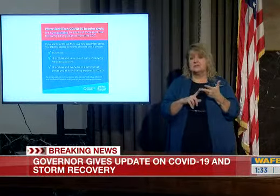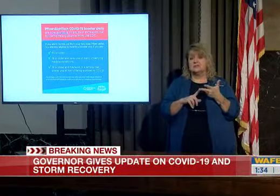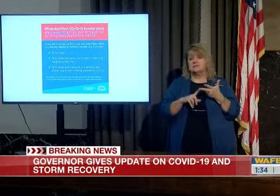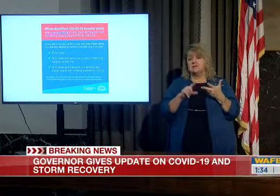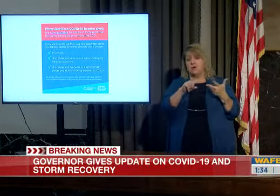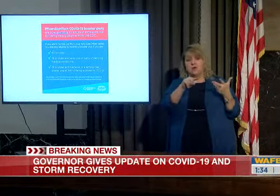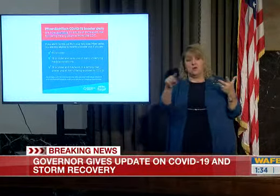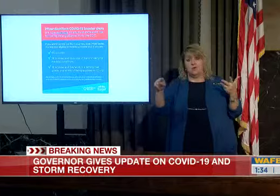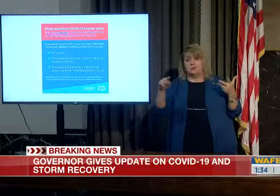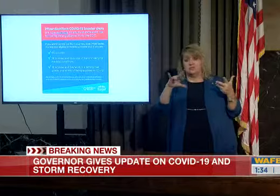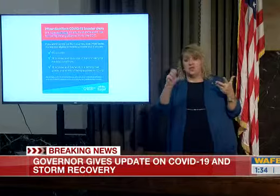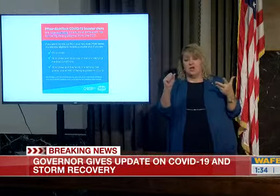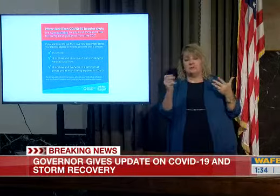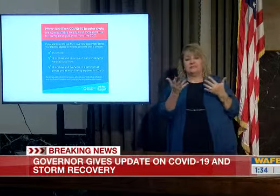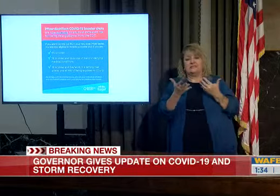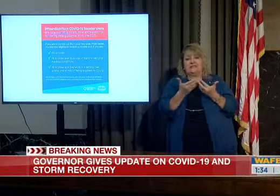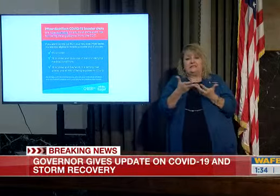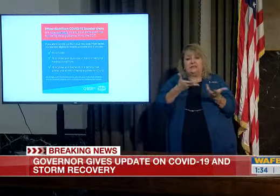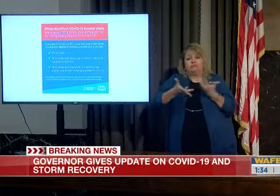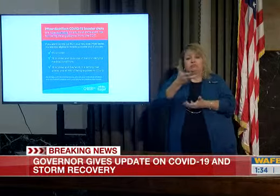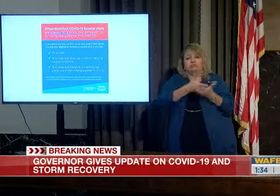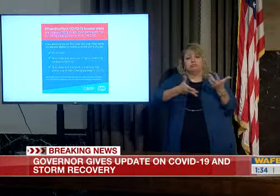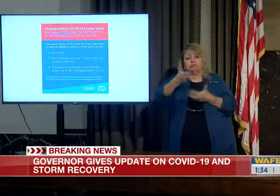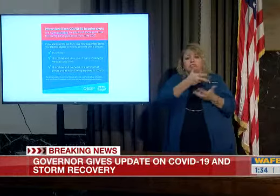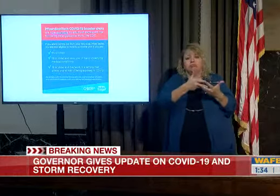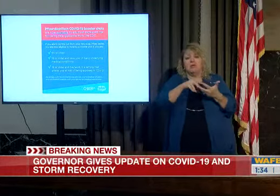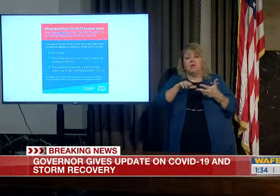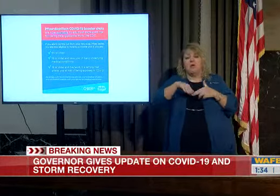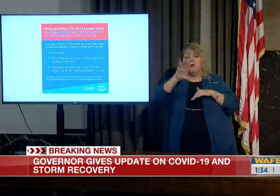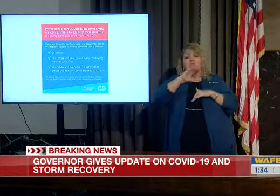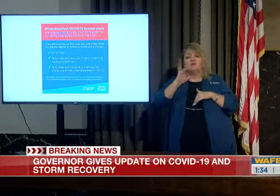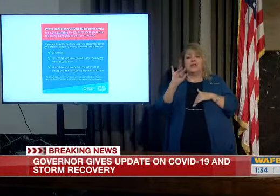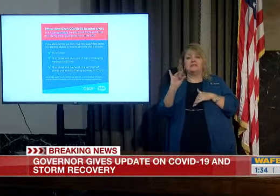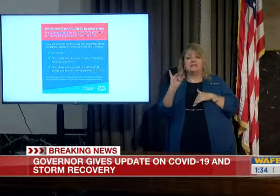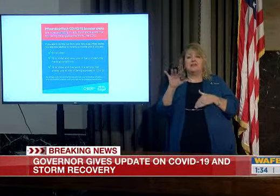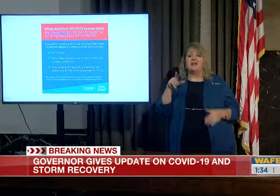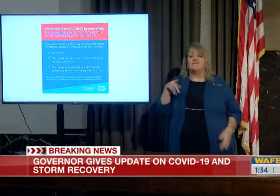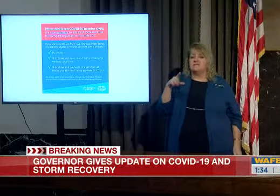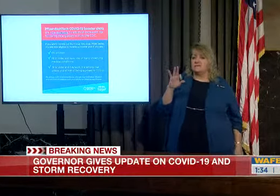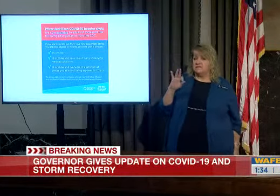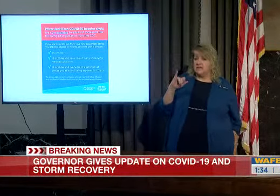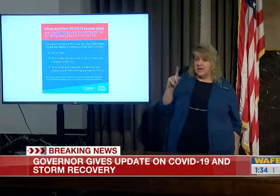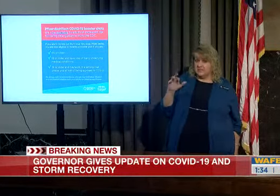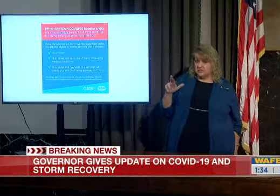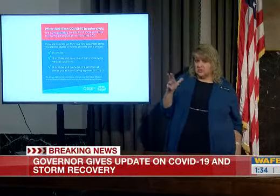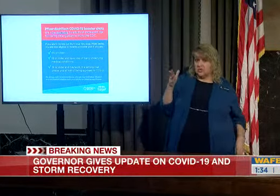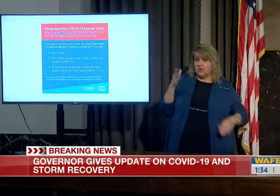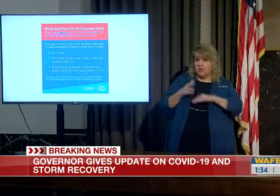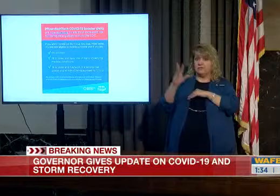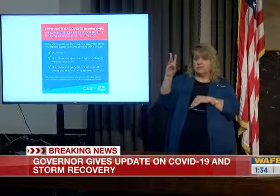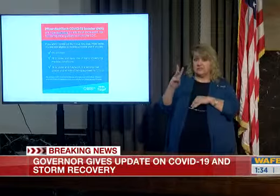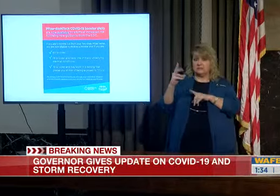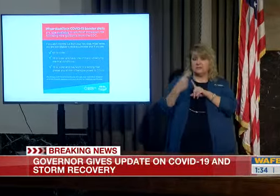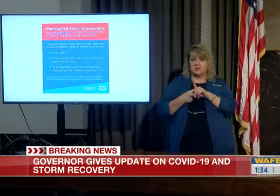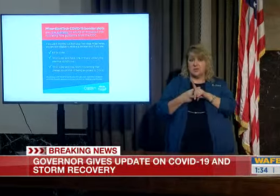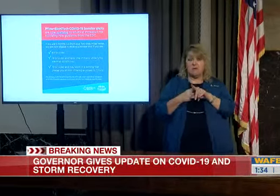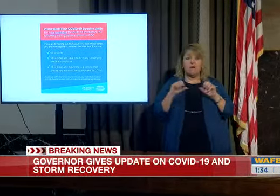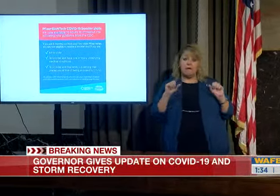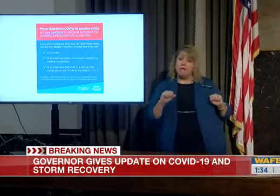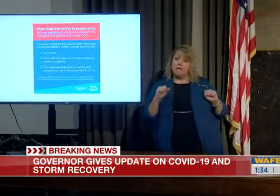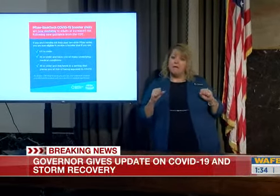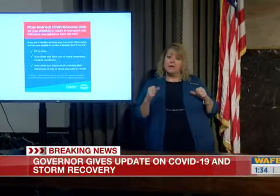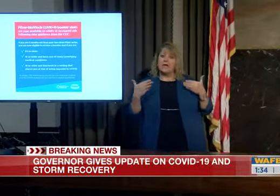of other jobs. All those individuals, if they're 18 and older, they got Pfizer more than 6 months ago, they're now eligible